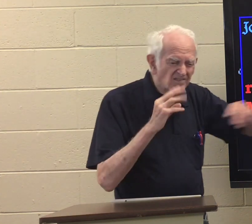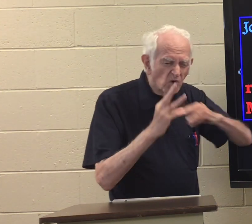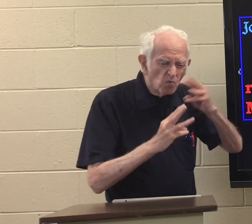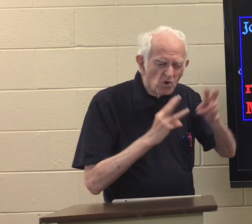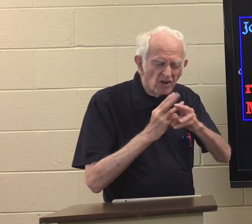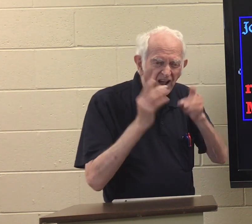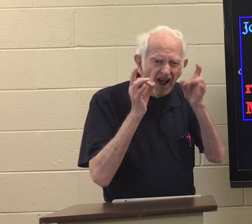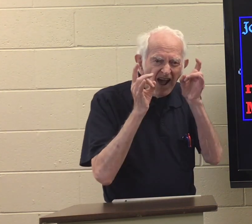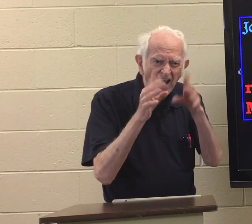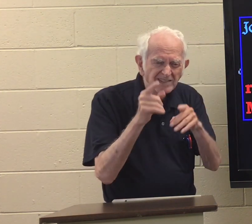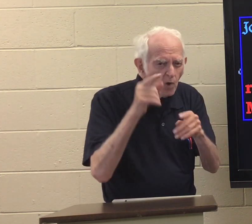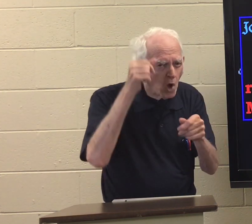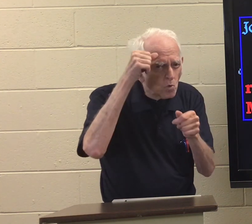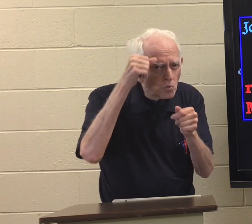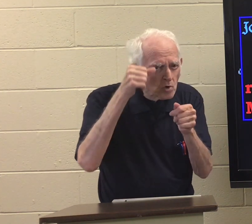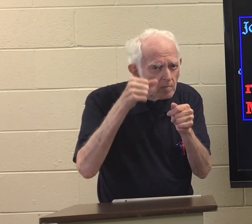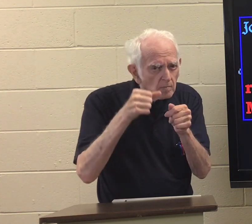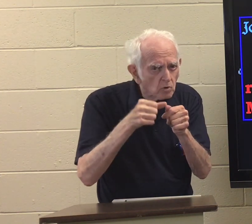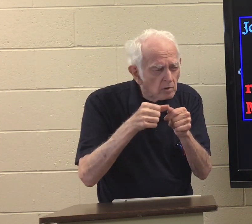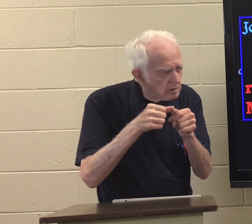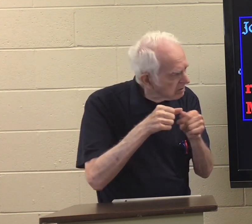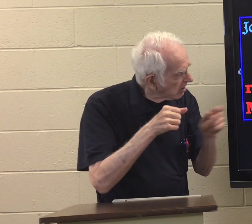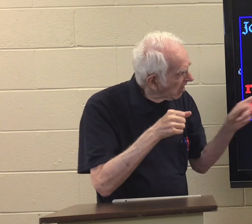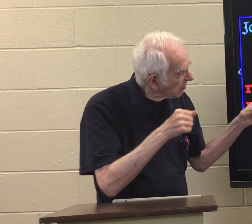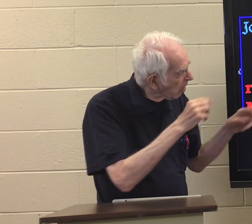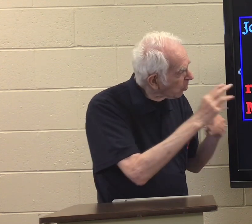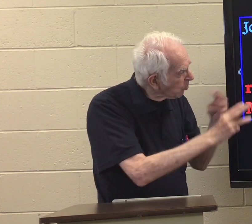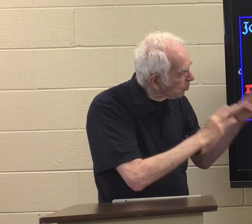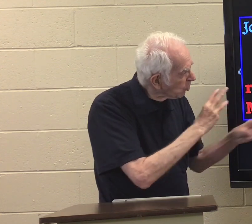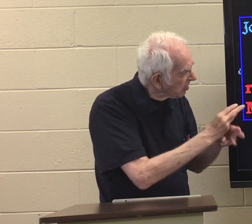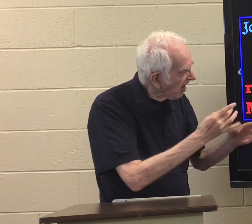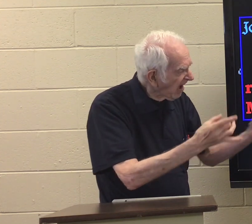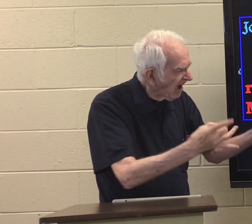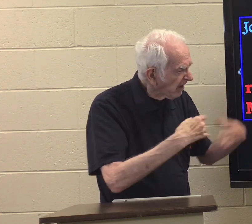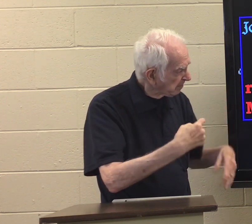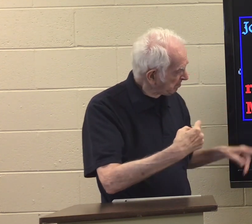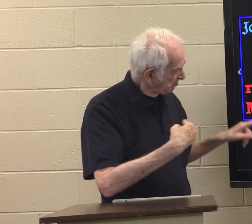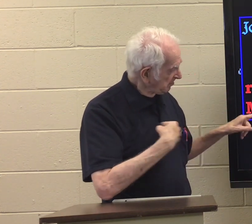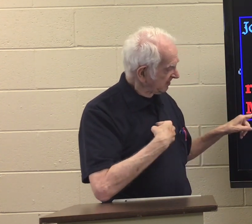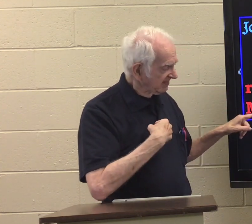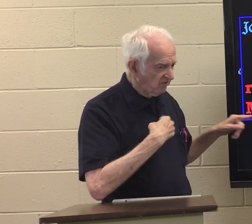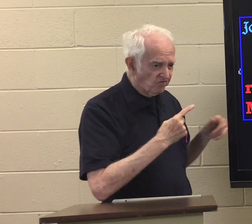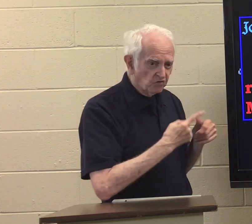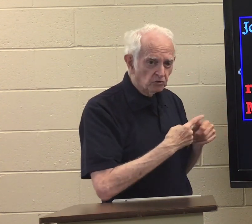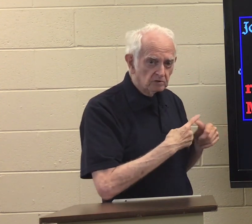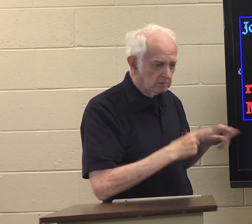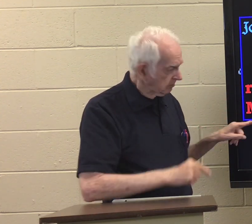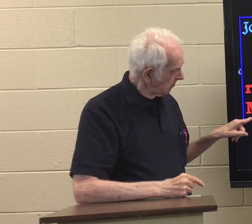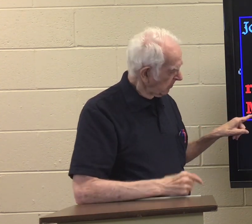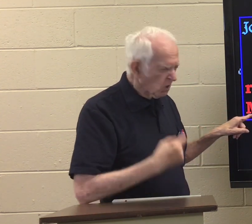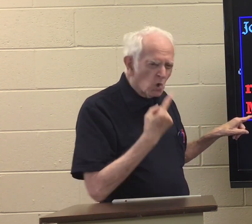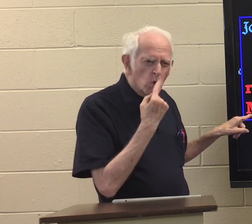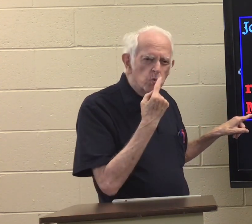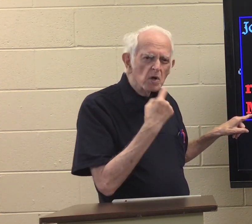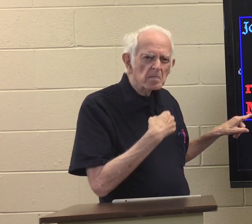If the world hates you, remember that the world hated me first. Who is